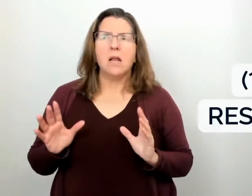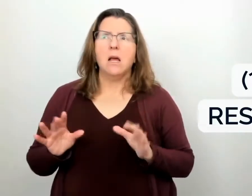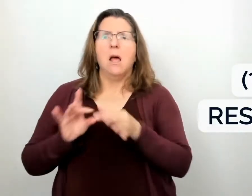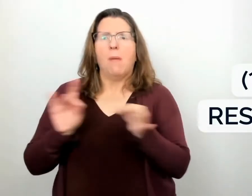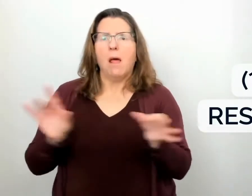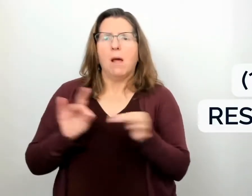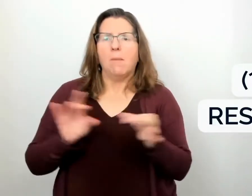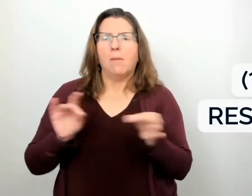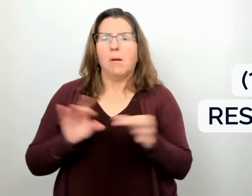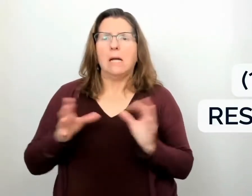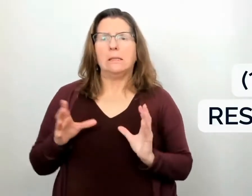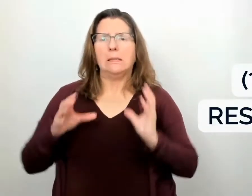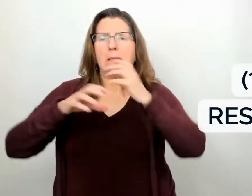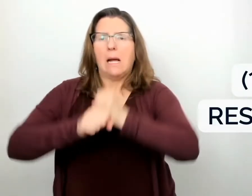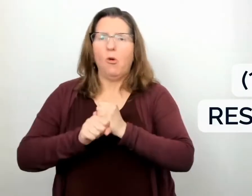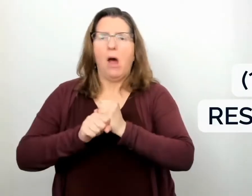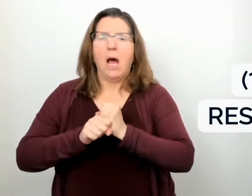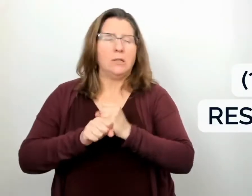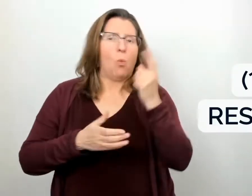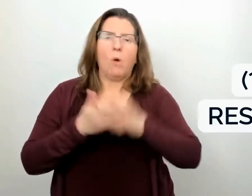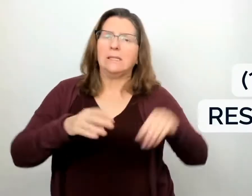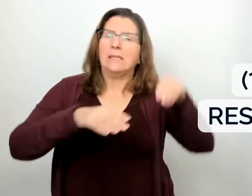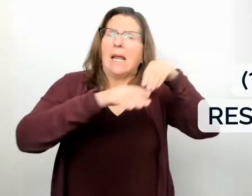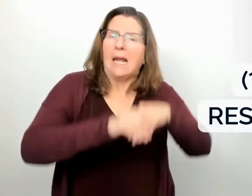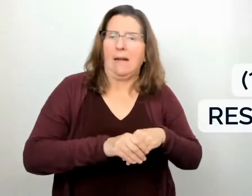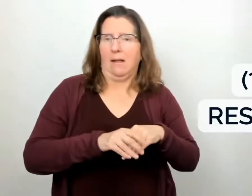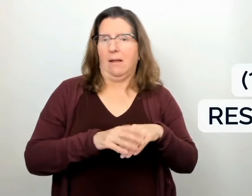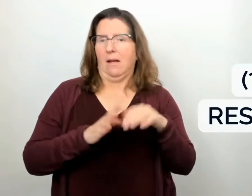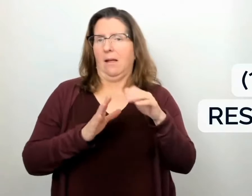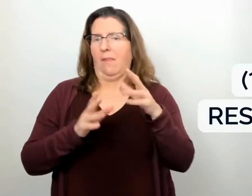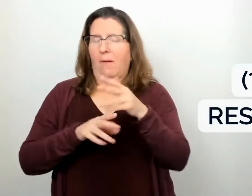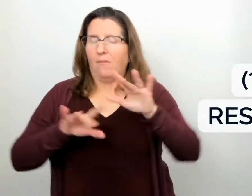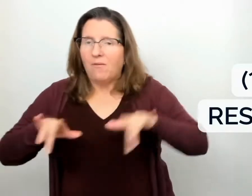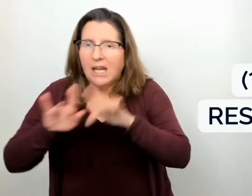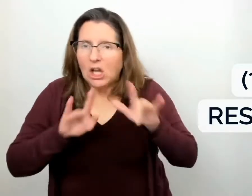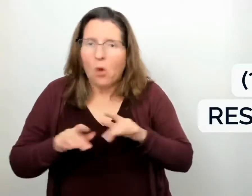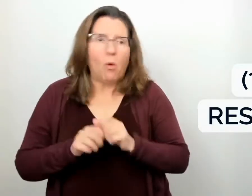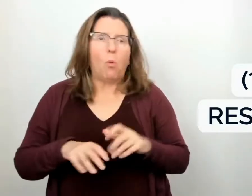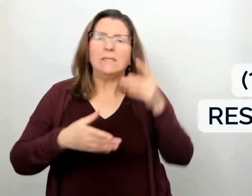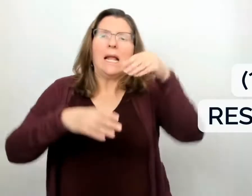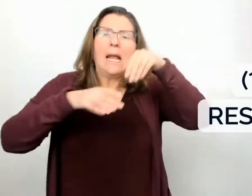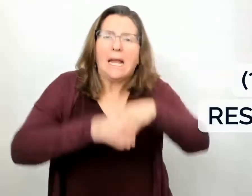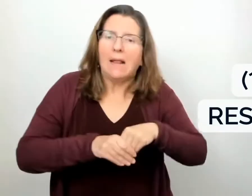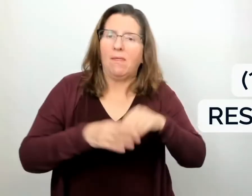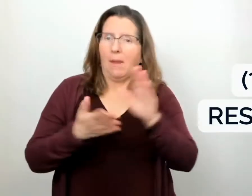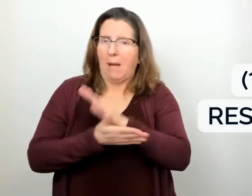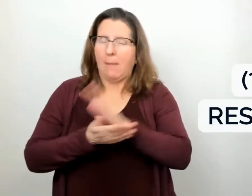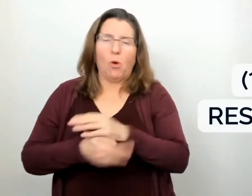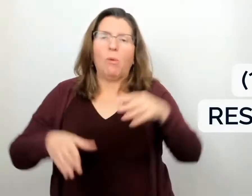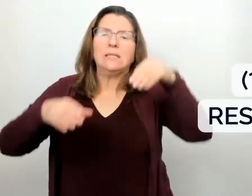We are not awarding marks for your ability to summarize the content of the videos, other readings, the